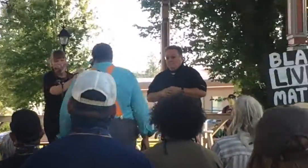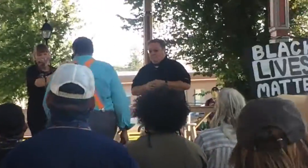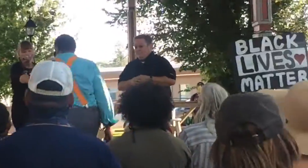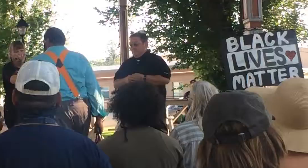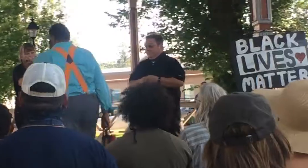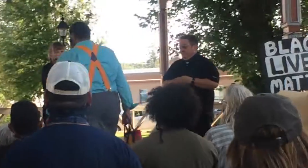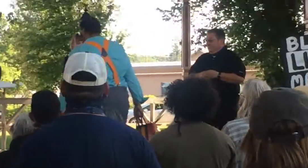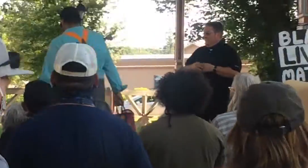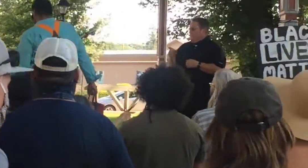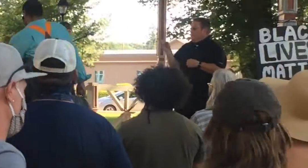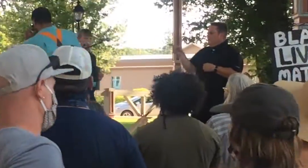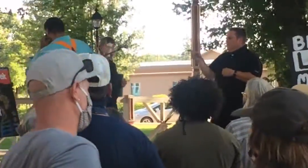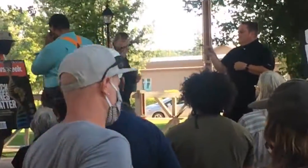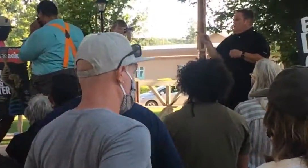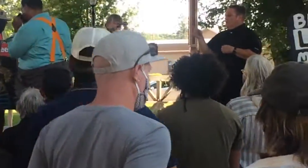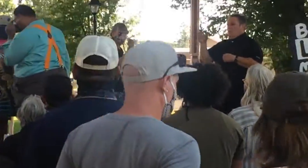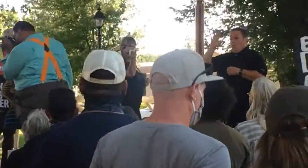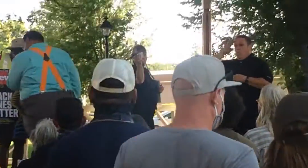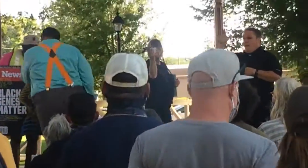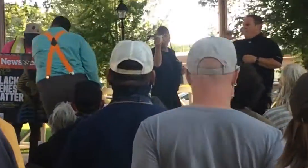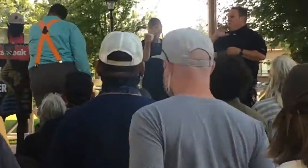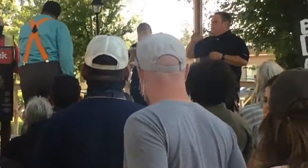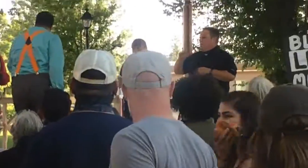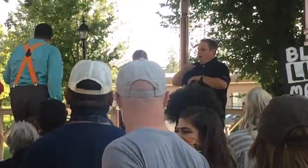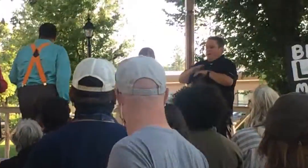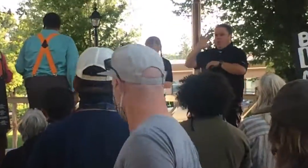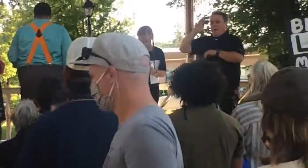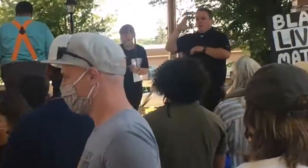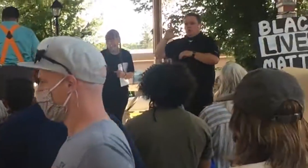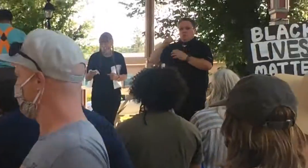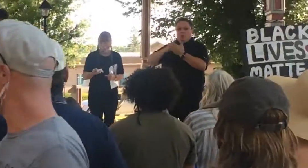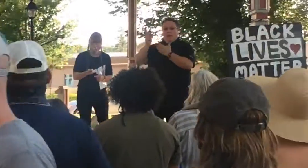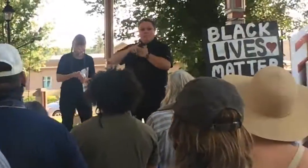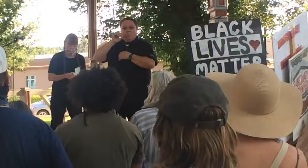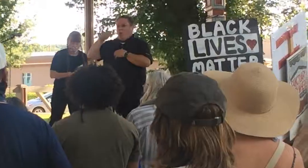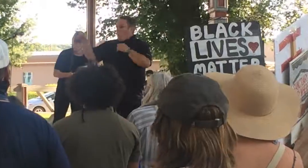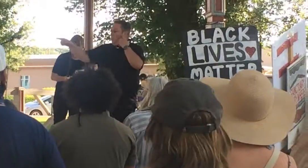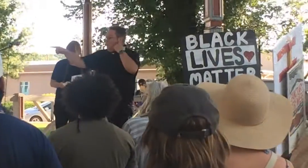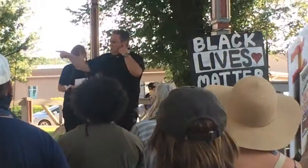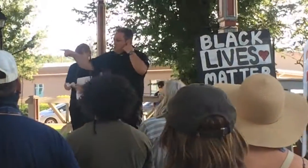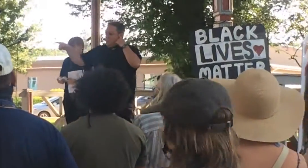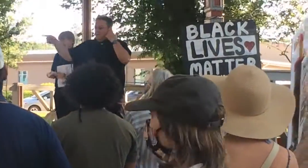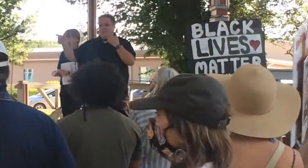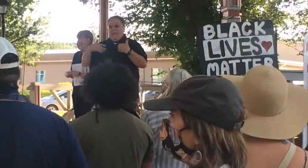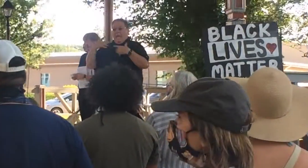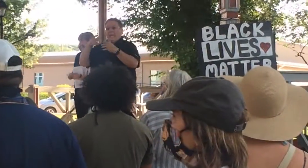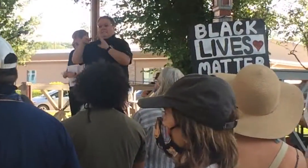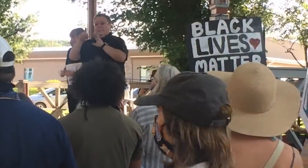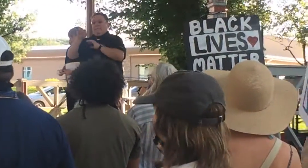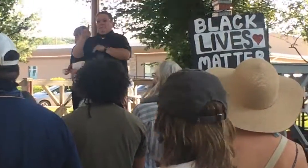No more mayor. Lasinke is going to be on our radio show tomorrow, and also he has a